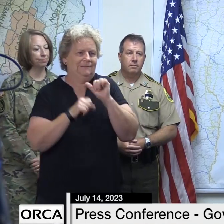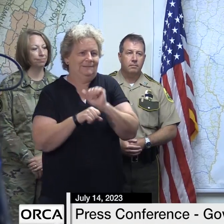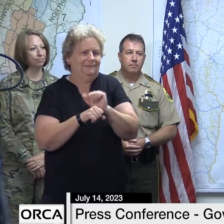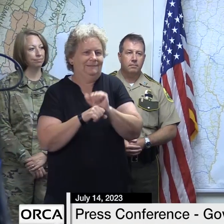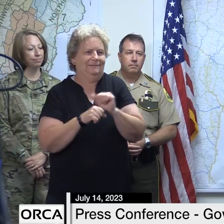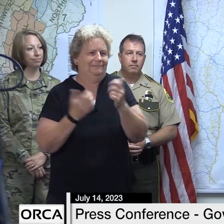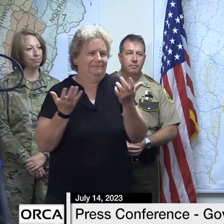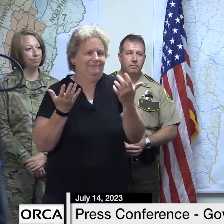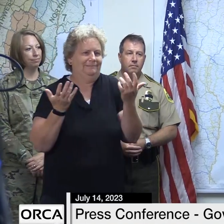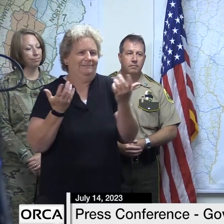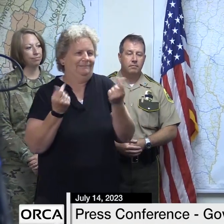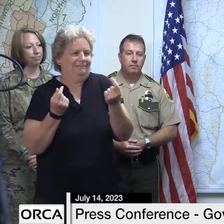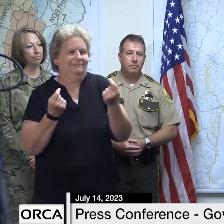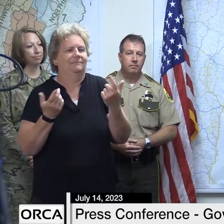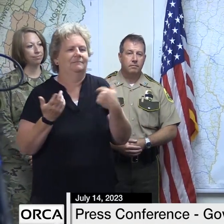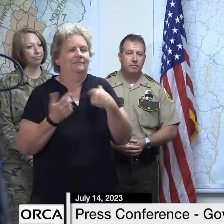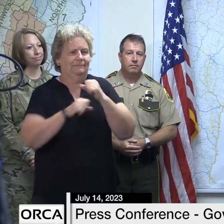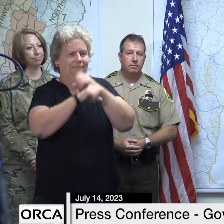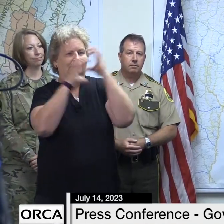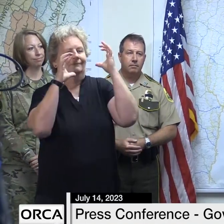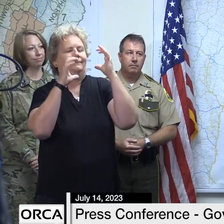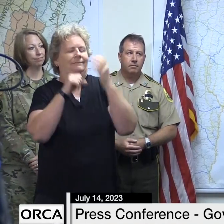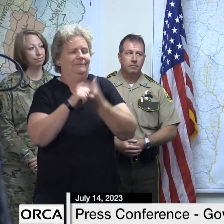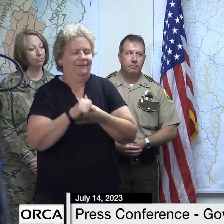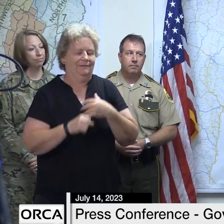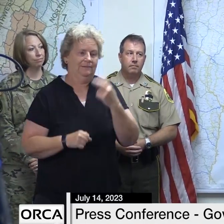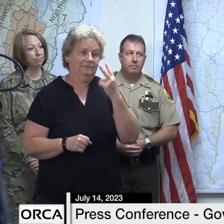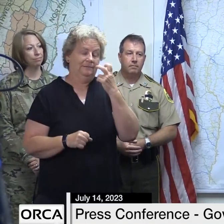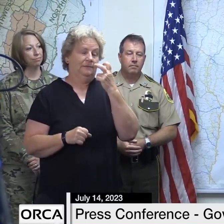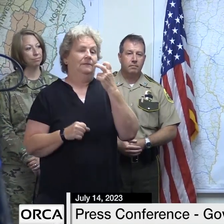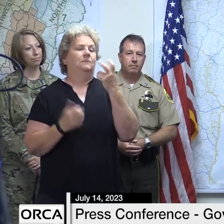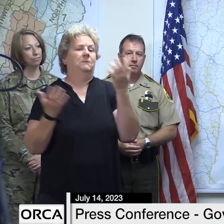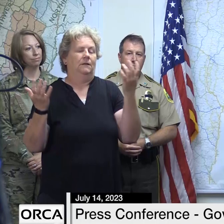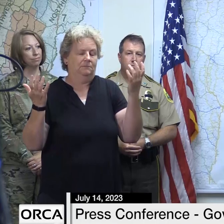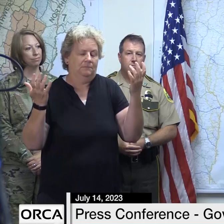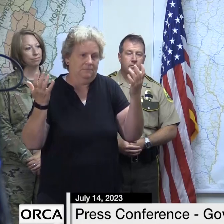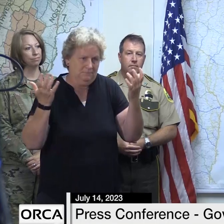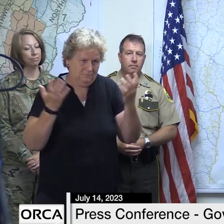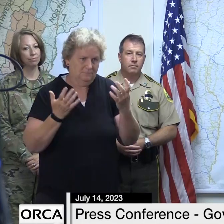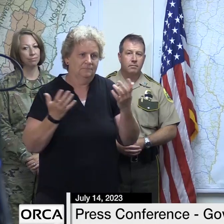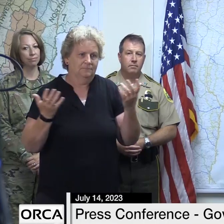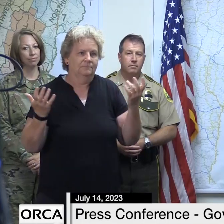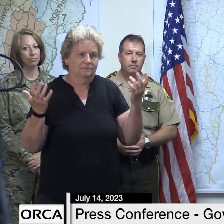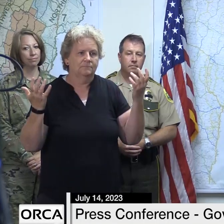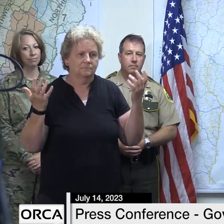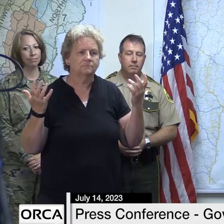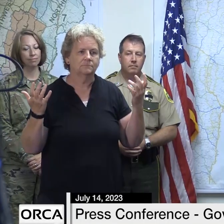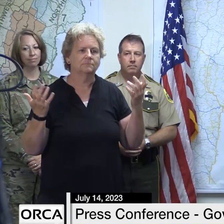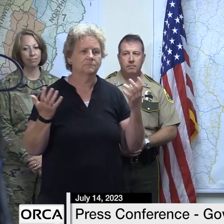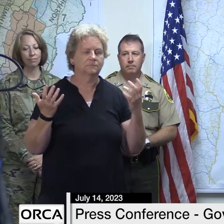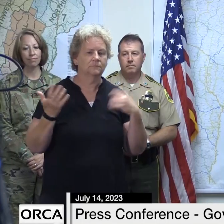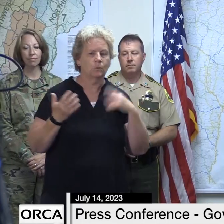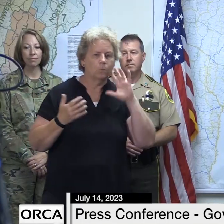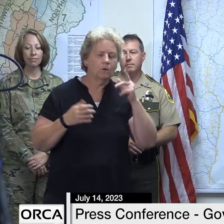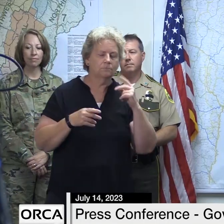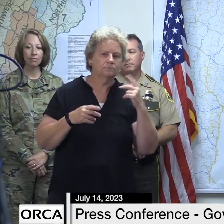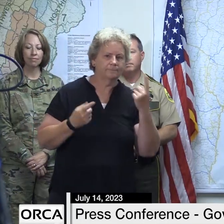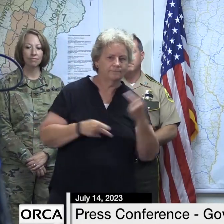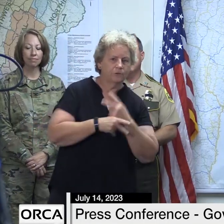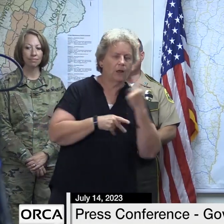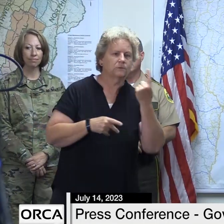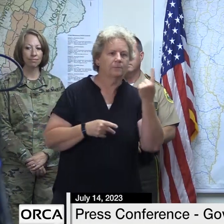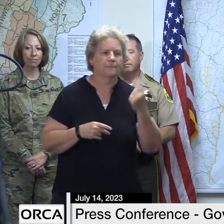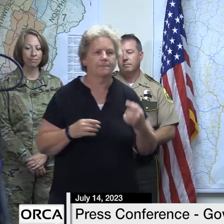I can't imagine any employer doing that. But obviously, we will react accordingly. For those employees who are working